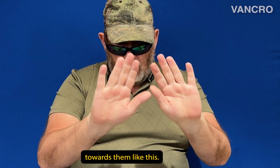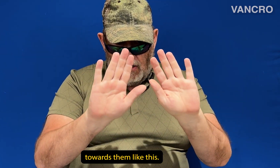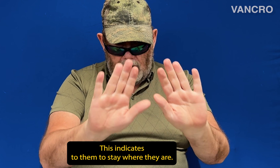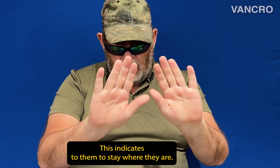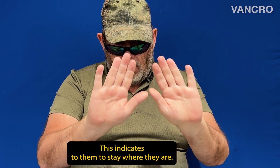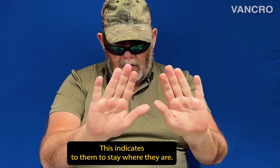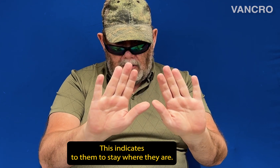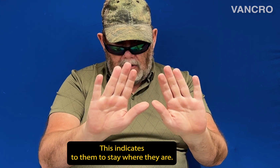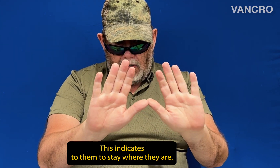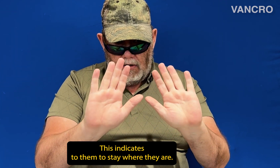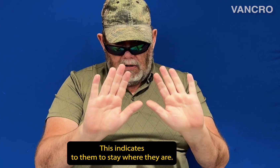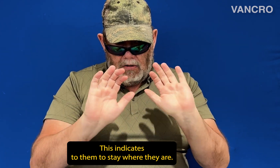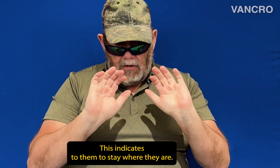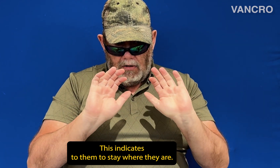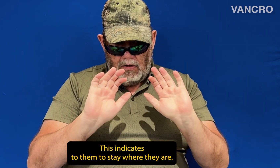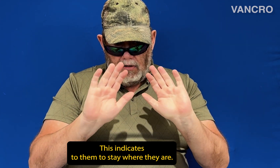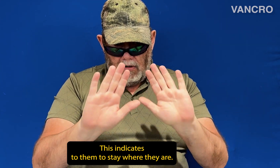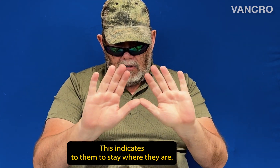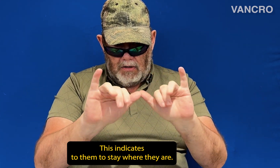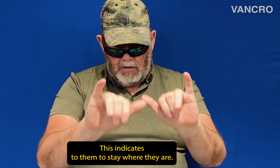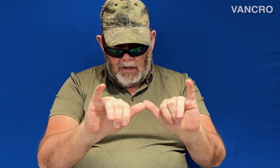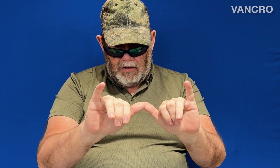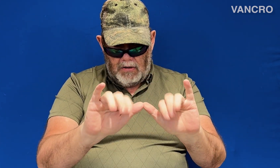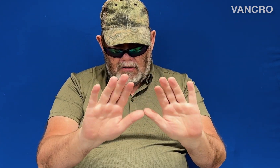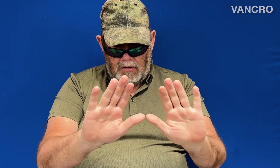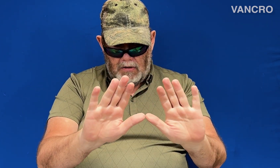This indicates to them to stay where they are.